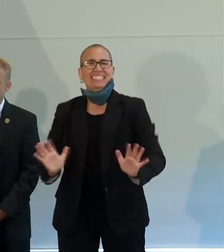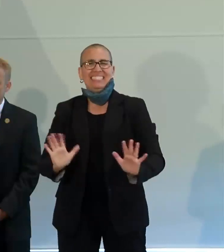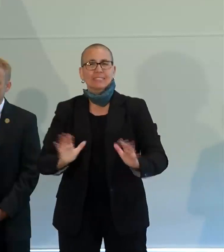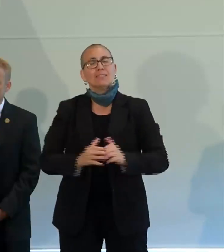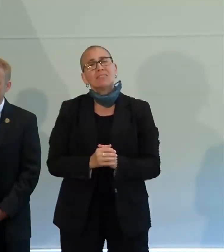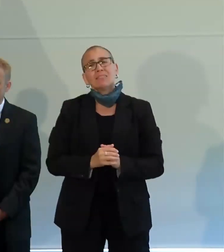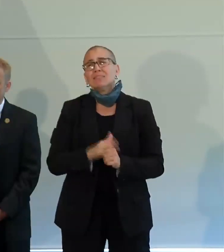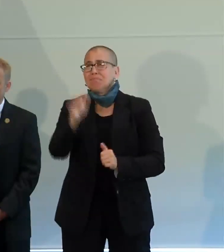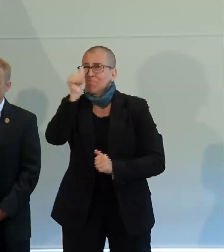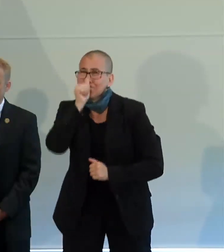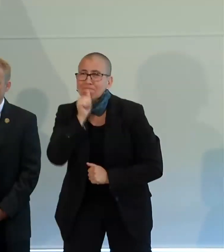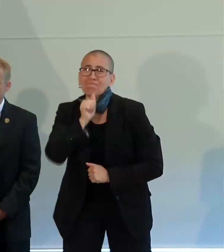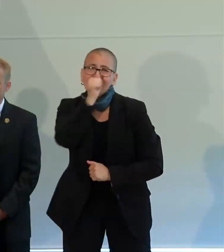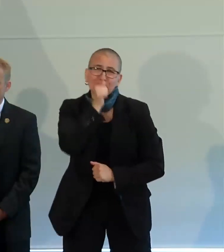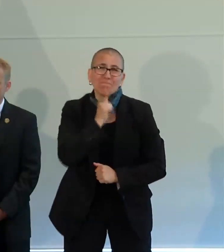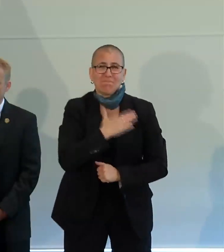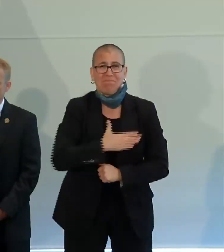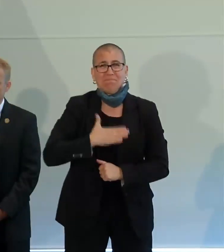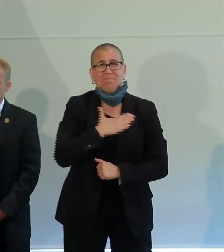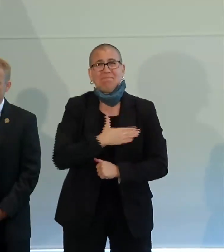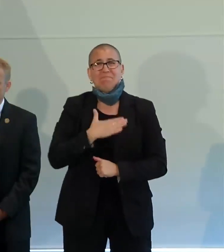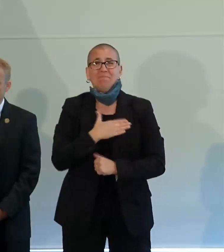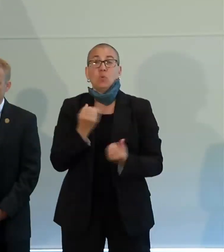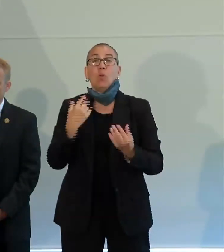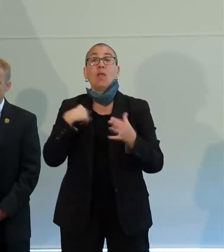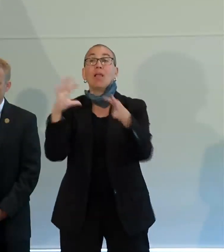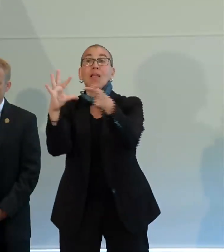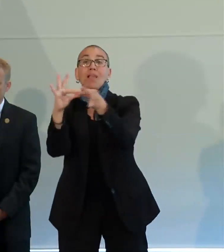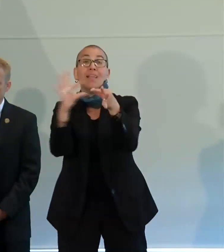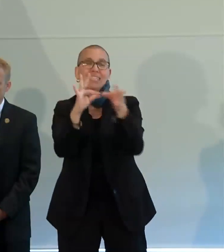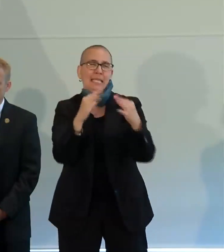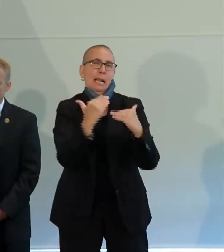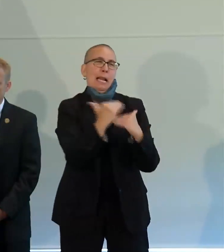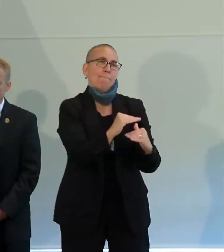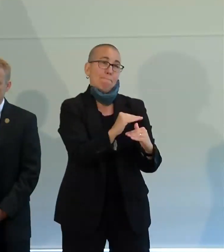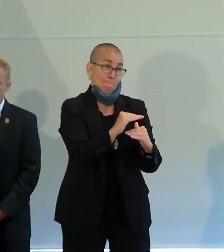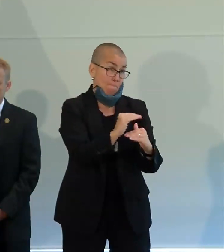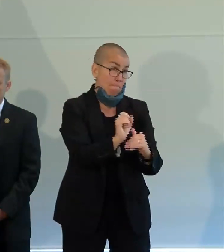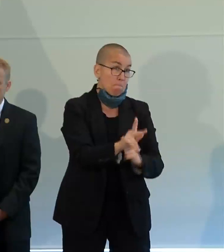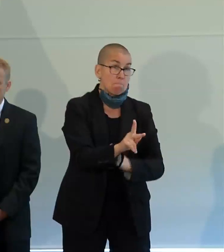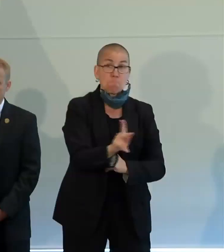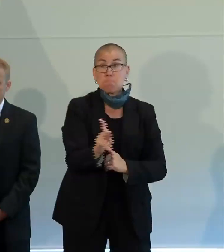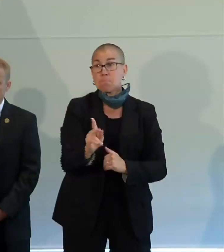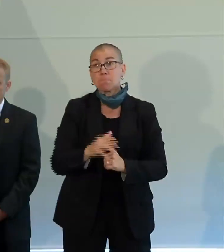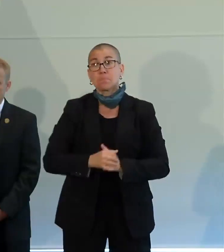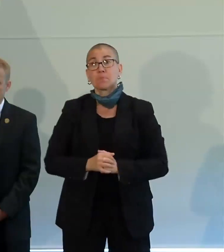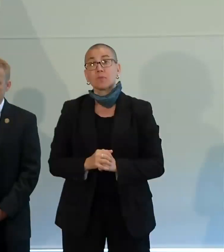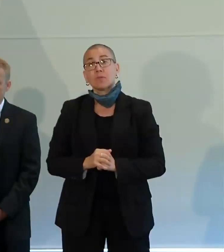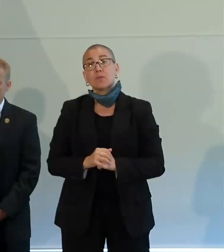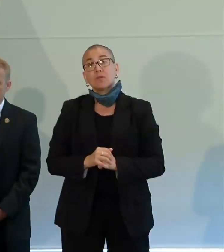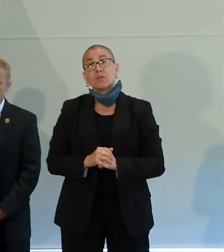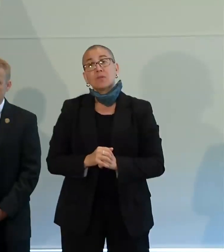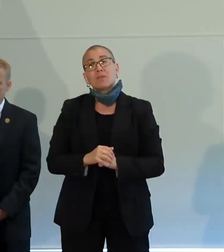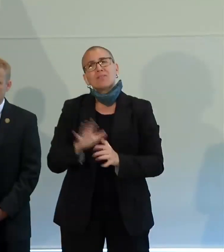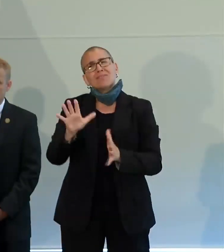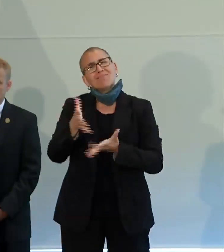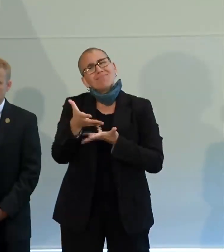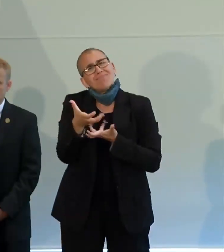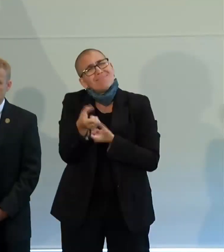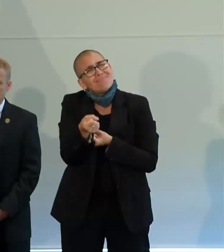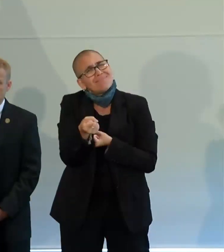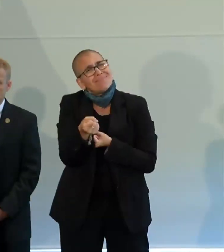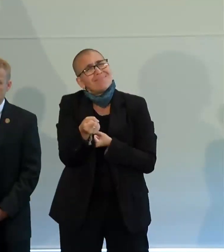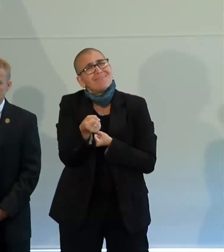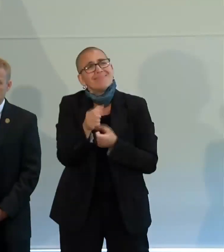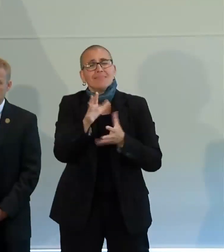limit our public comments in pursuit of justice. I also ask for your trust that we are pursuing justice by